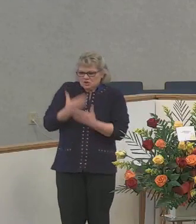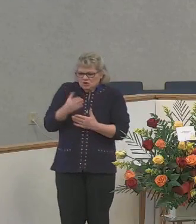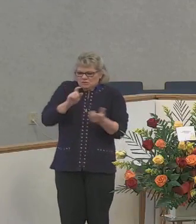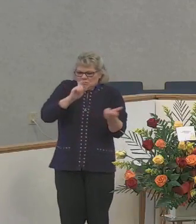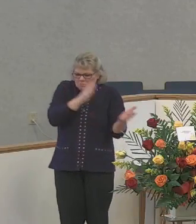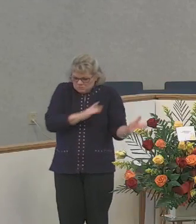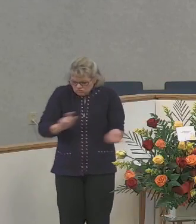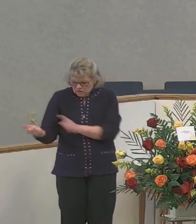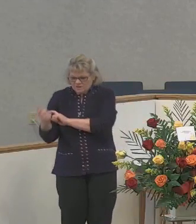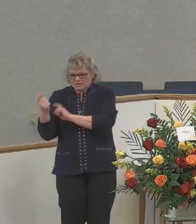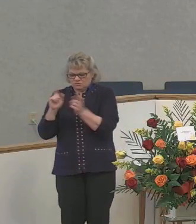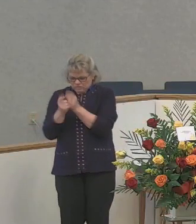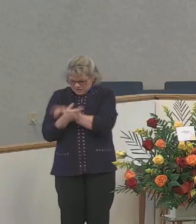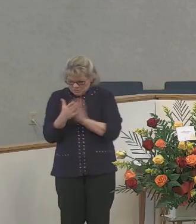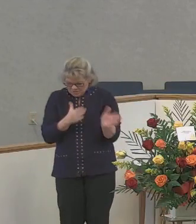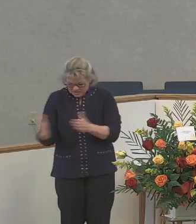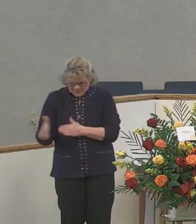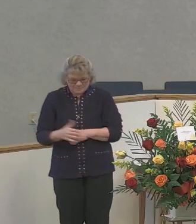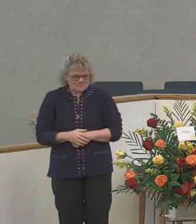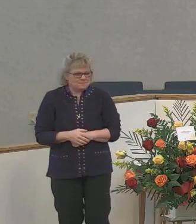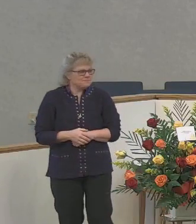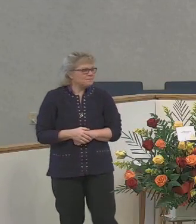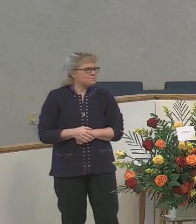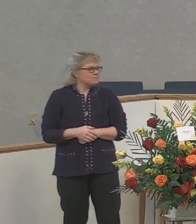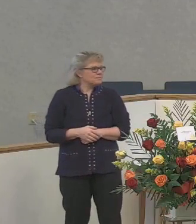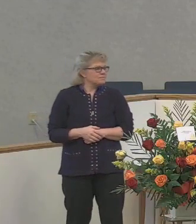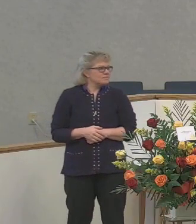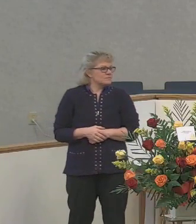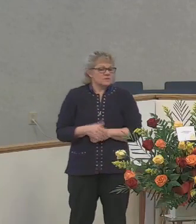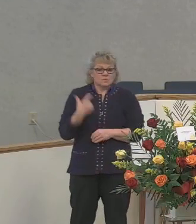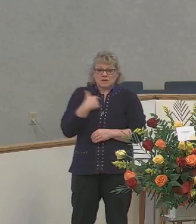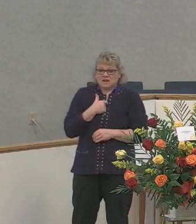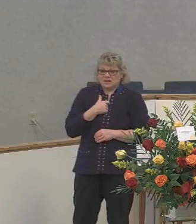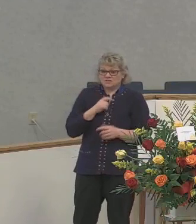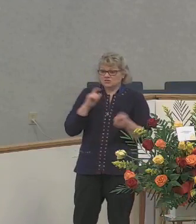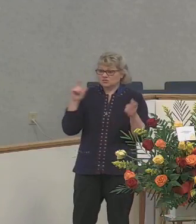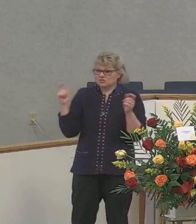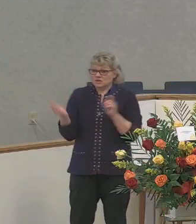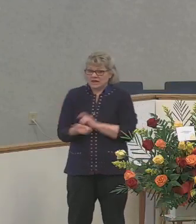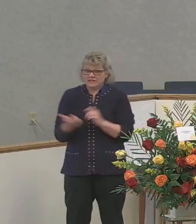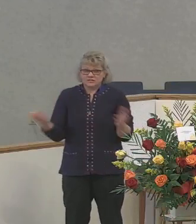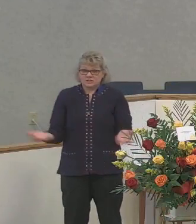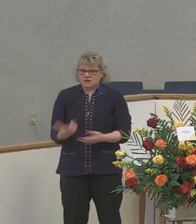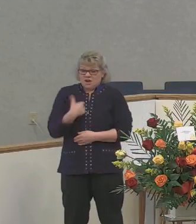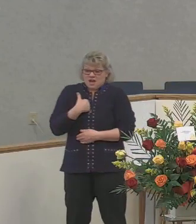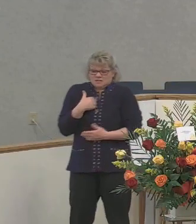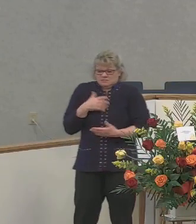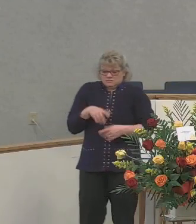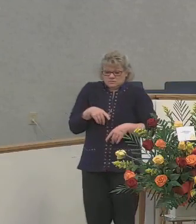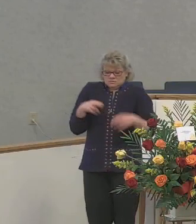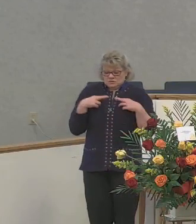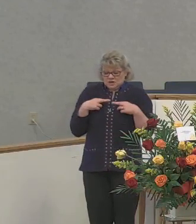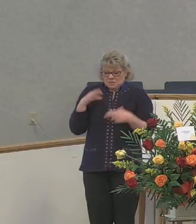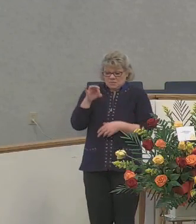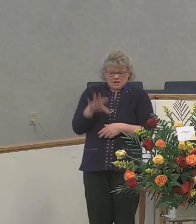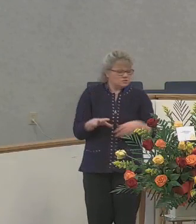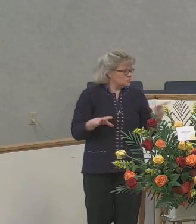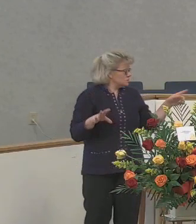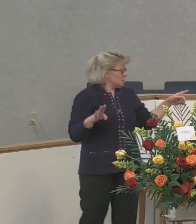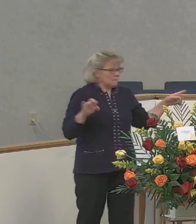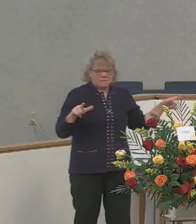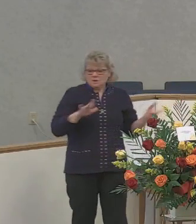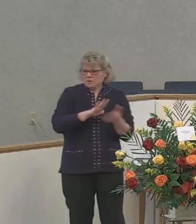transition. And we had a transition here whenever I was no longer pastor and Pastor Bill became